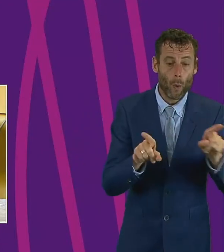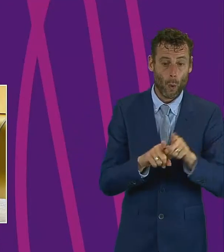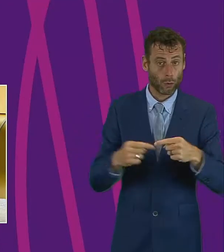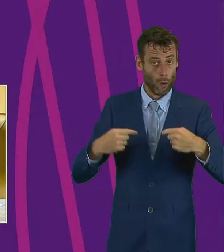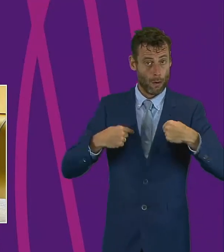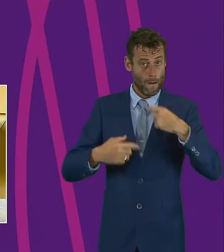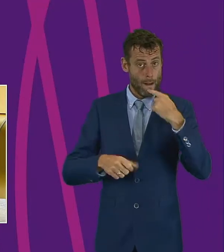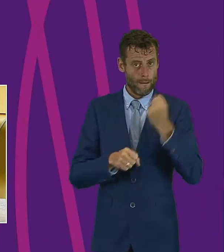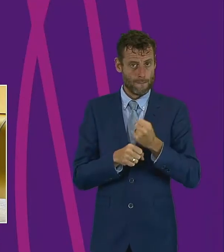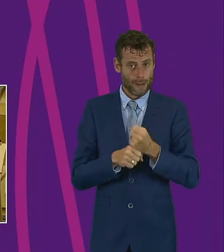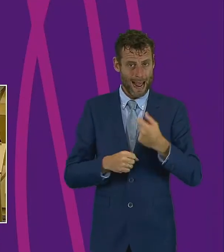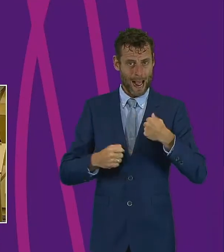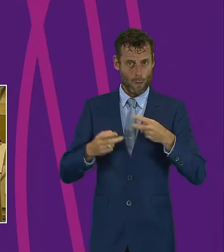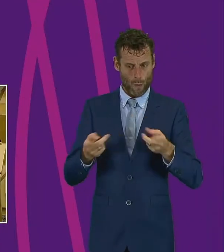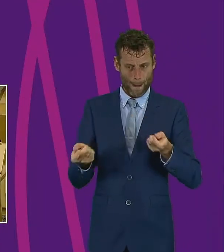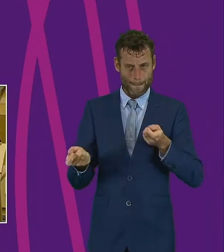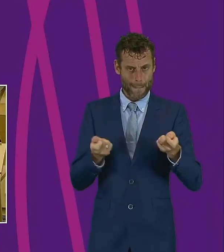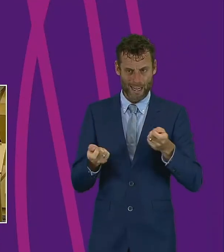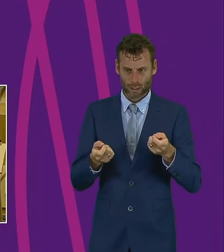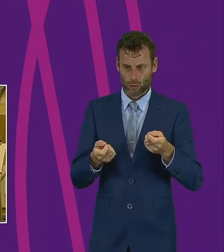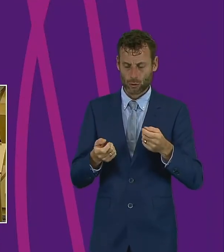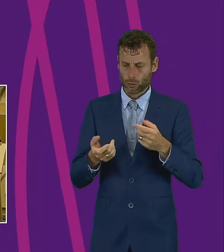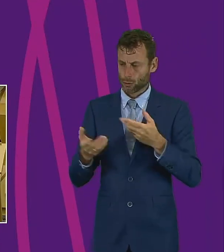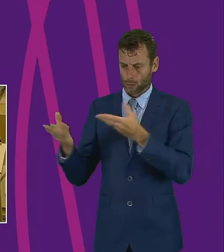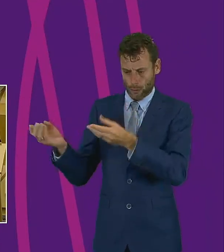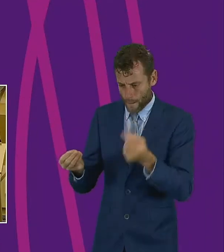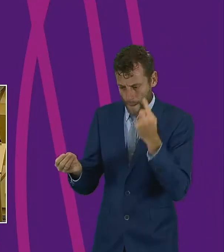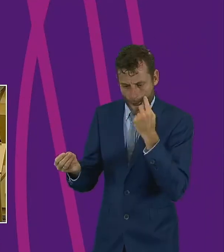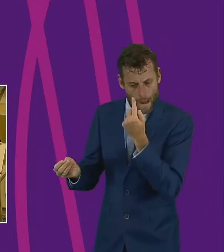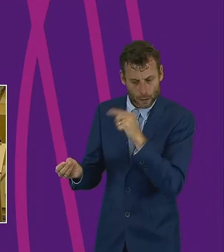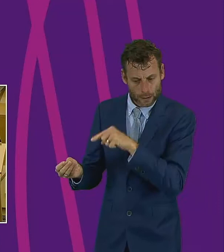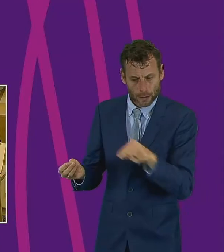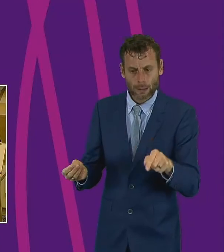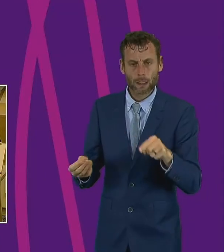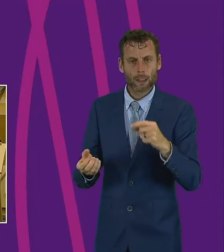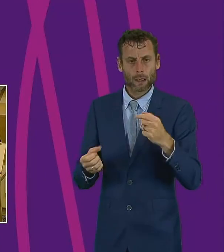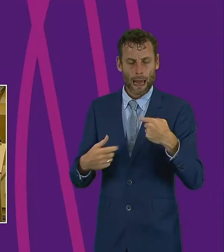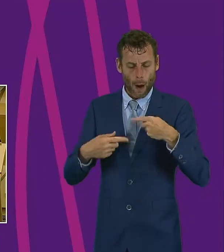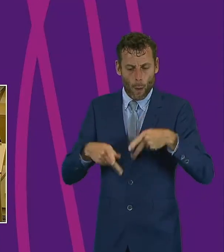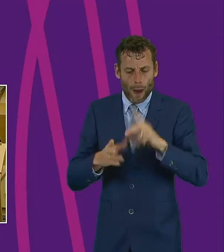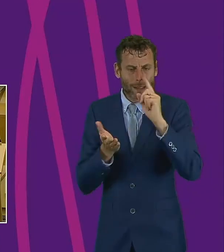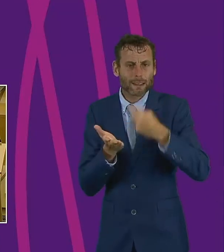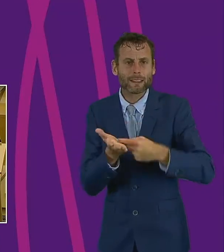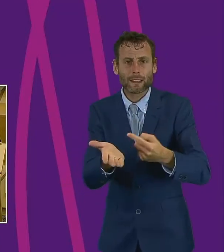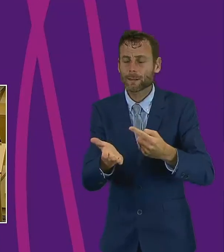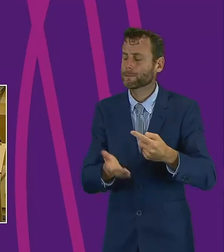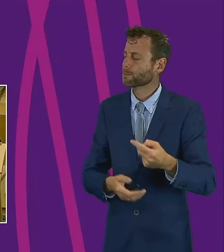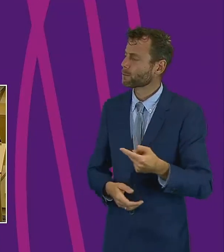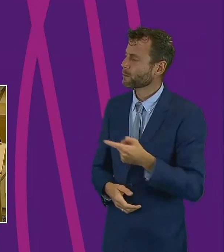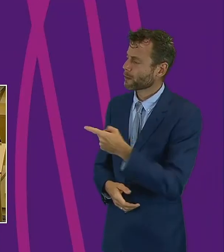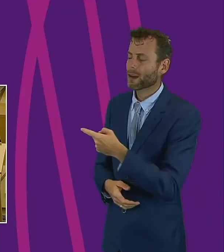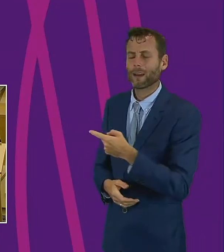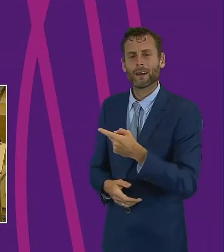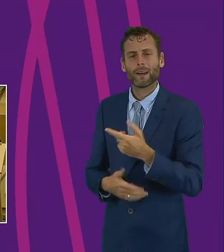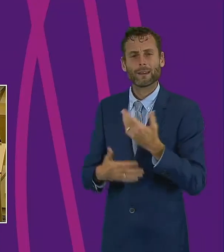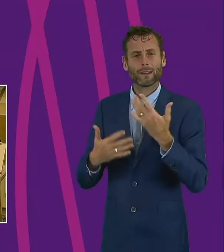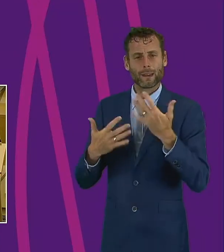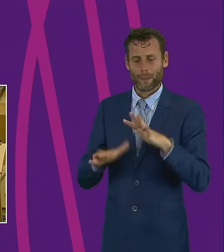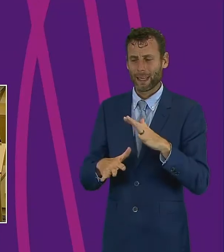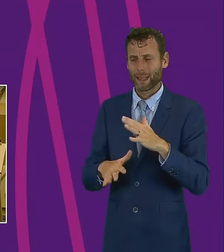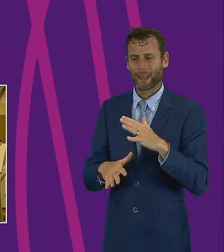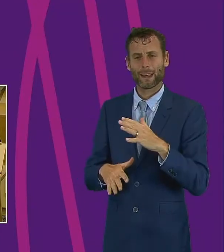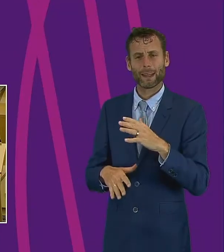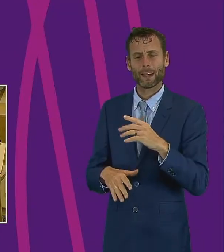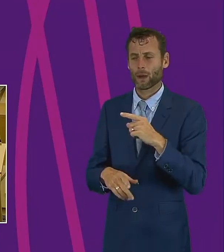handling of the pandemic. But I want to say to Ruth Davidson, I noticed there was a decision taken in a committee this morning about regulations in Aberdeen.